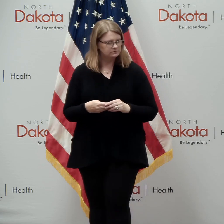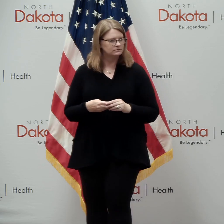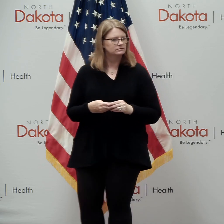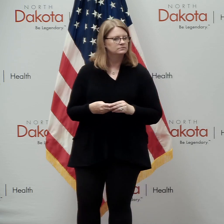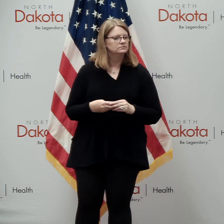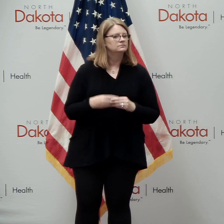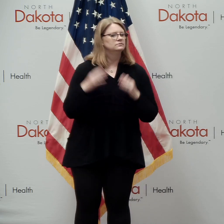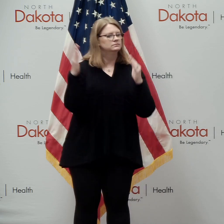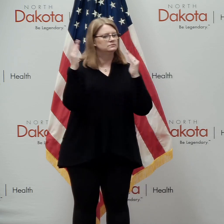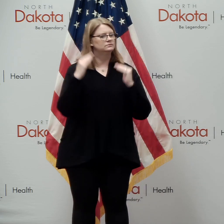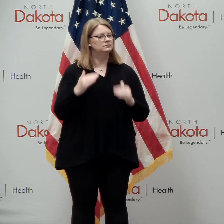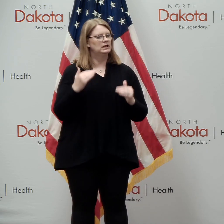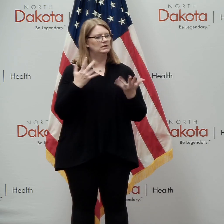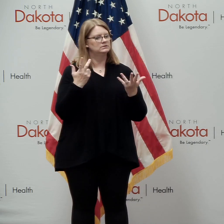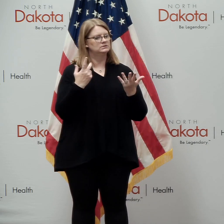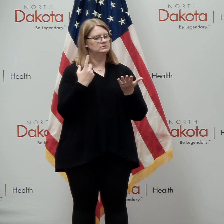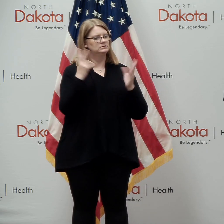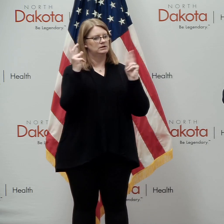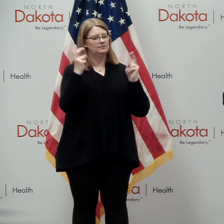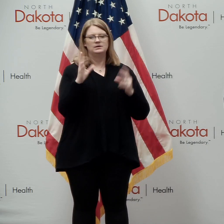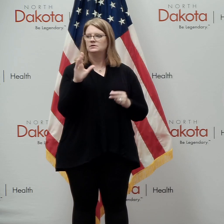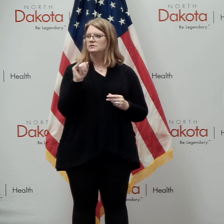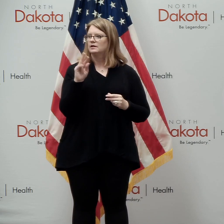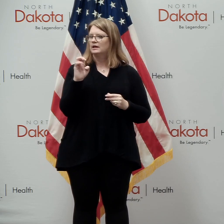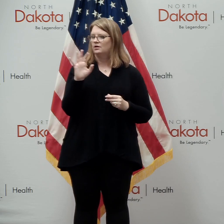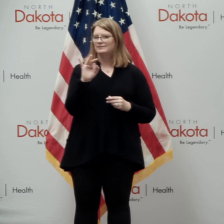And next topic is CARE-19 update.